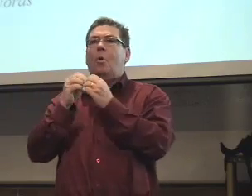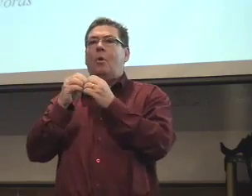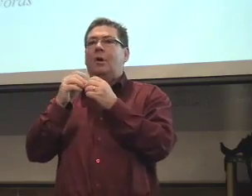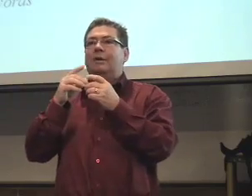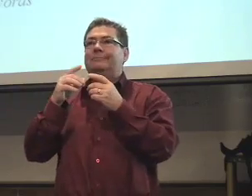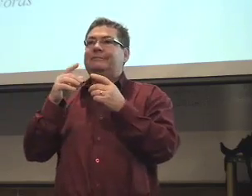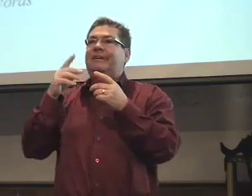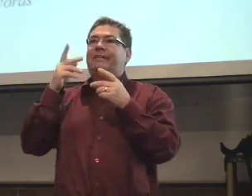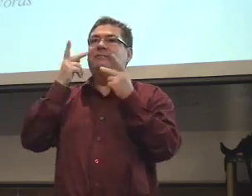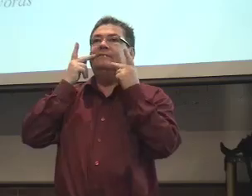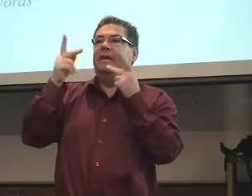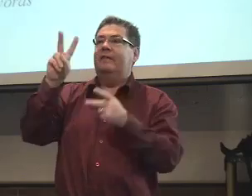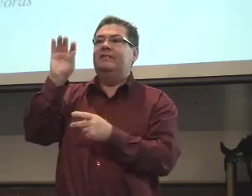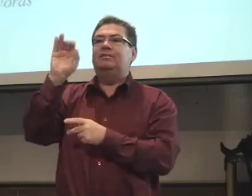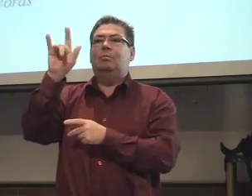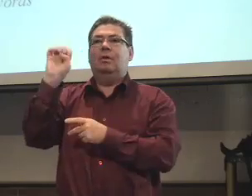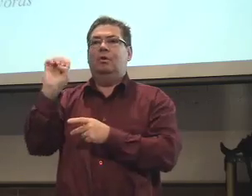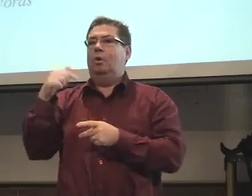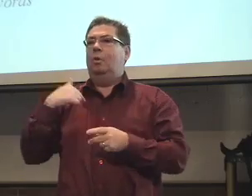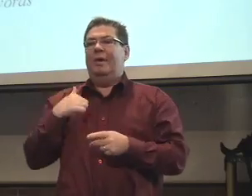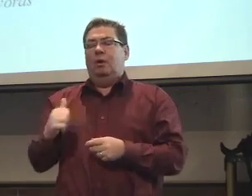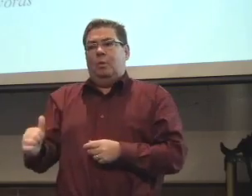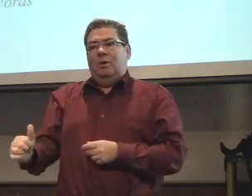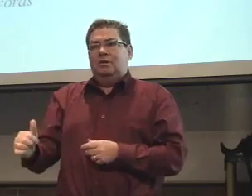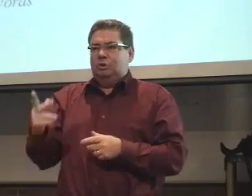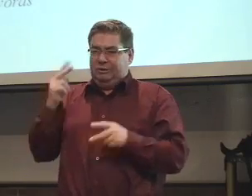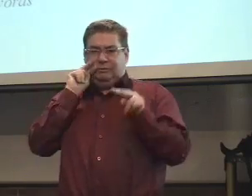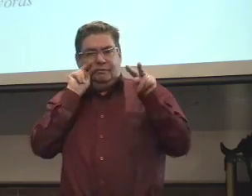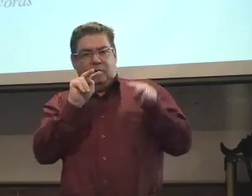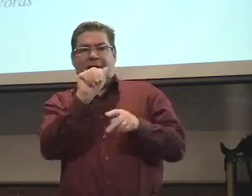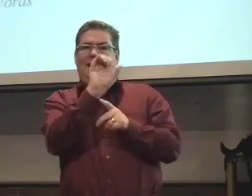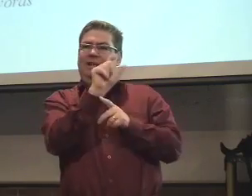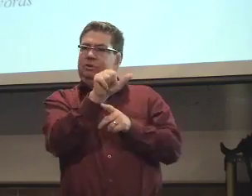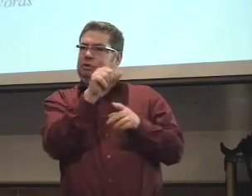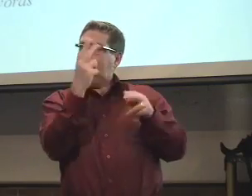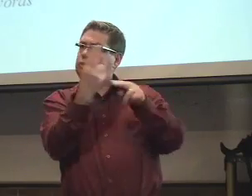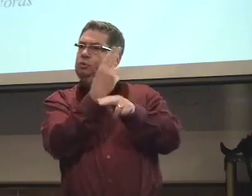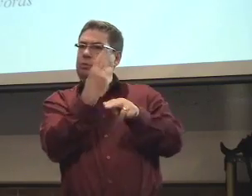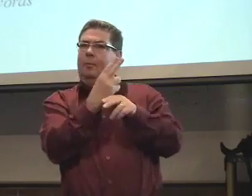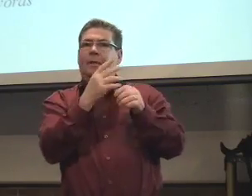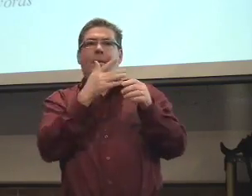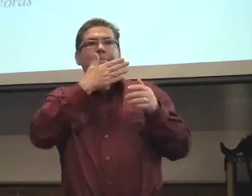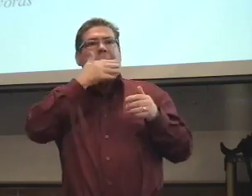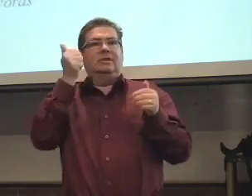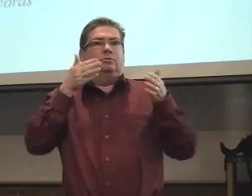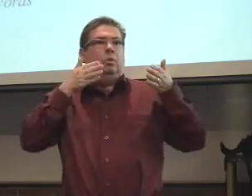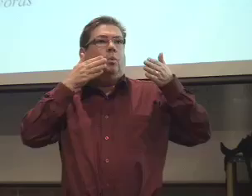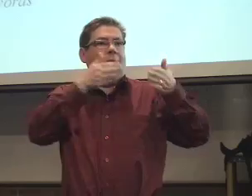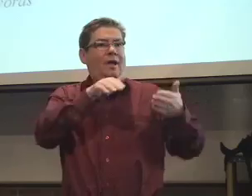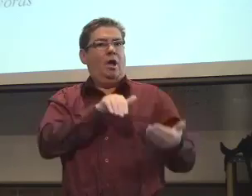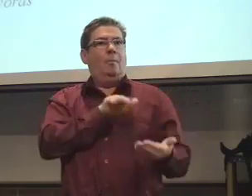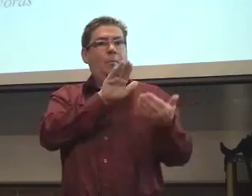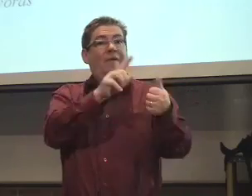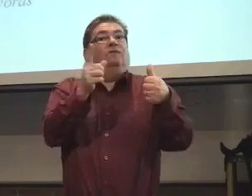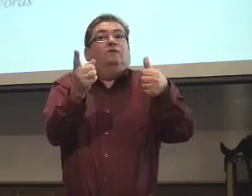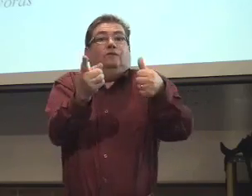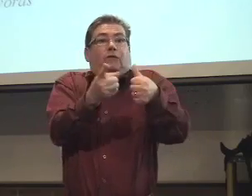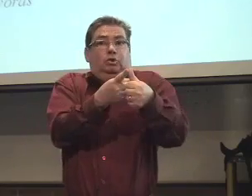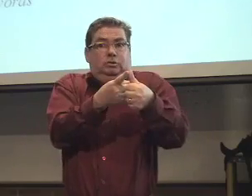them. We refuse to look at American Sign Language as the most viable way of doing it first. We have done this